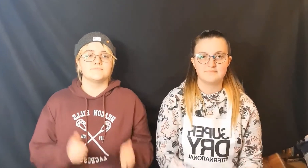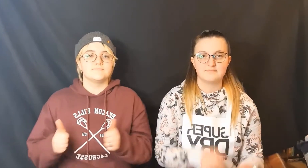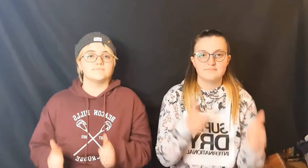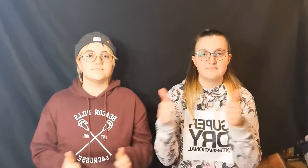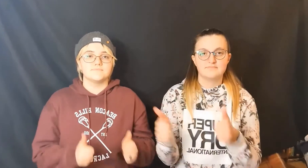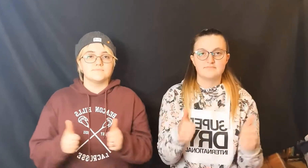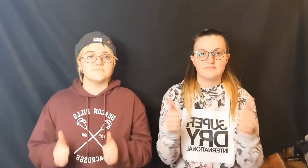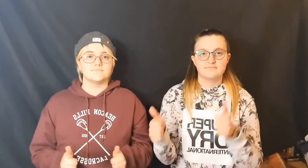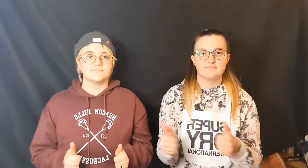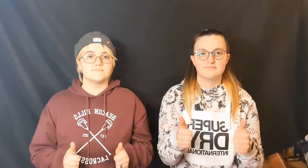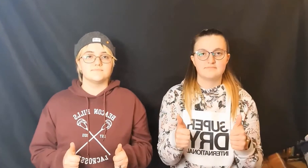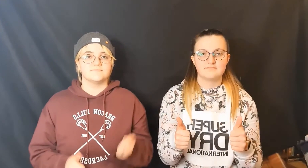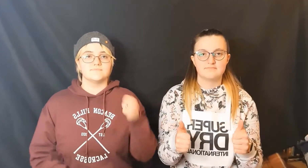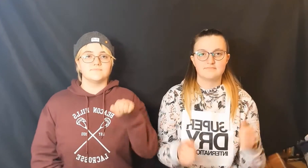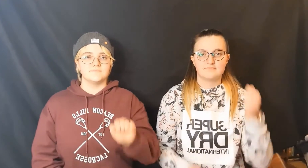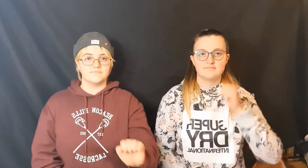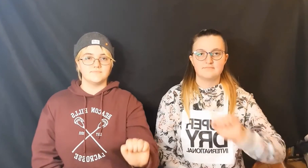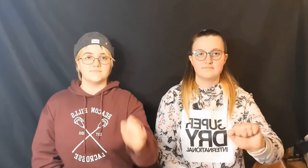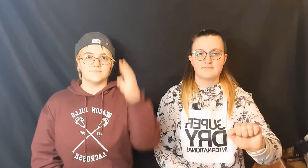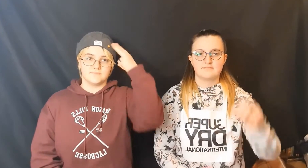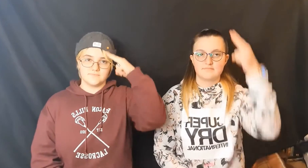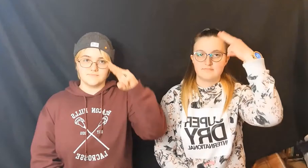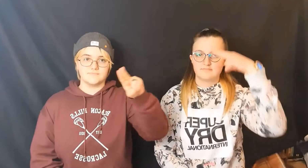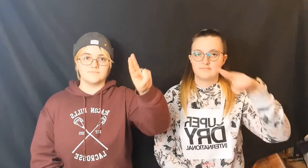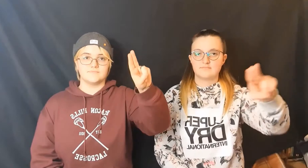Hallowed be thy name.